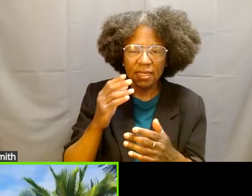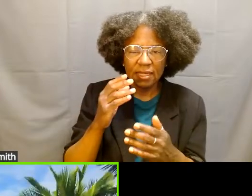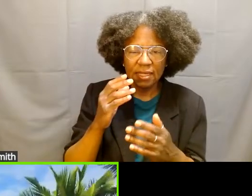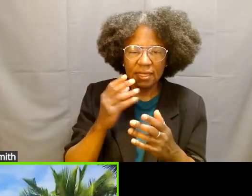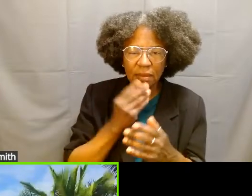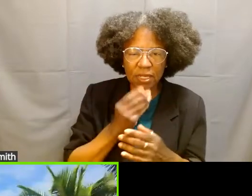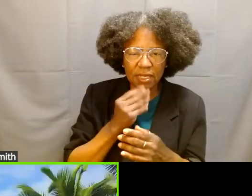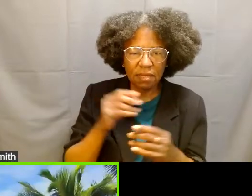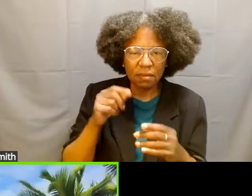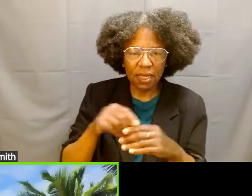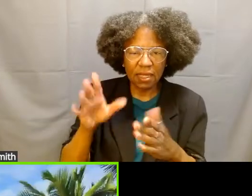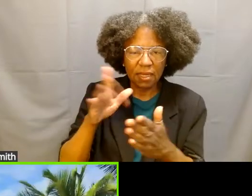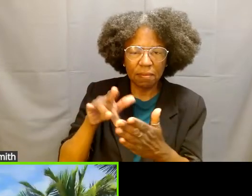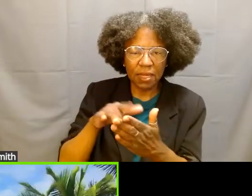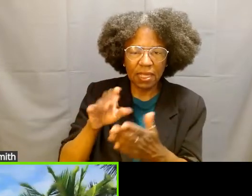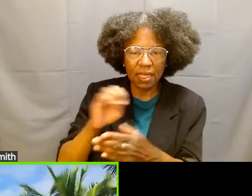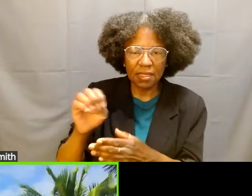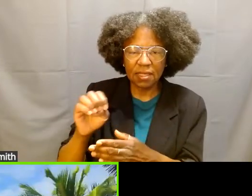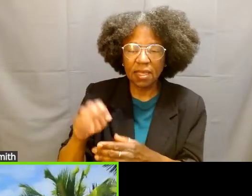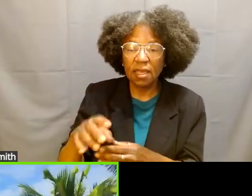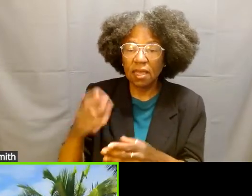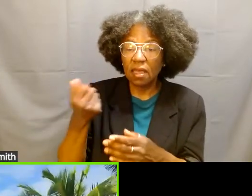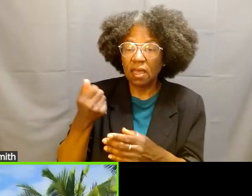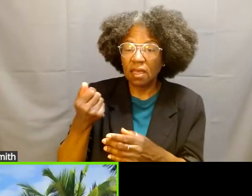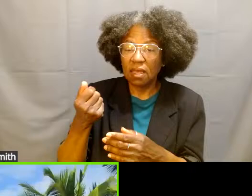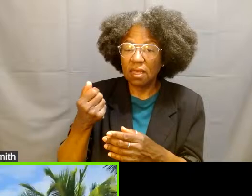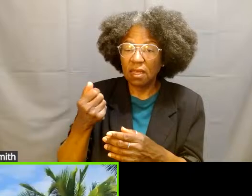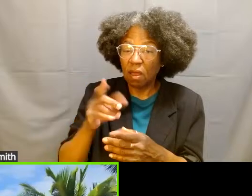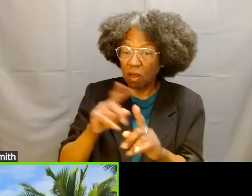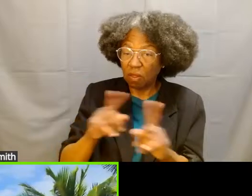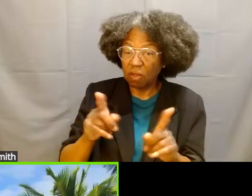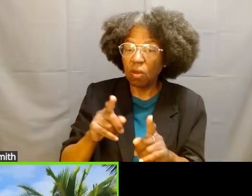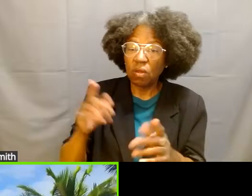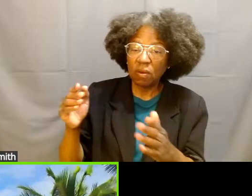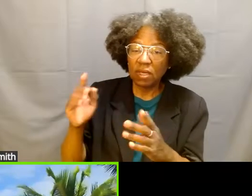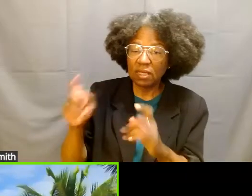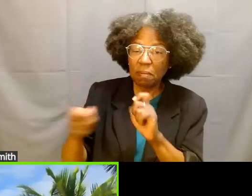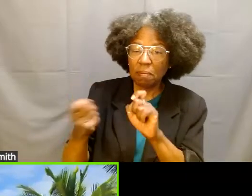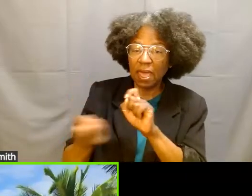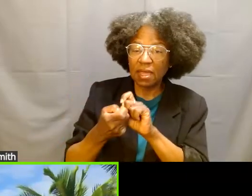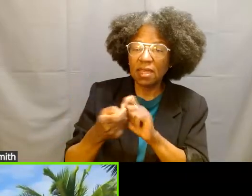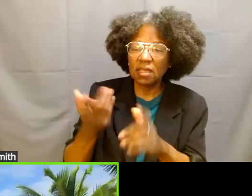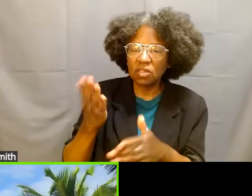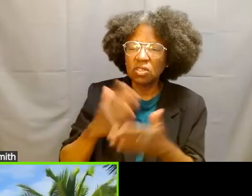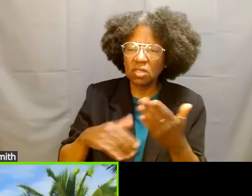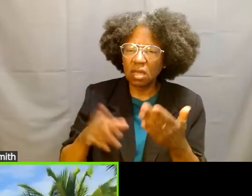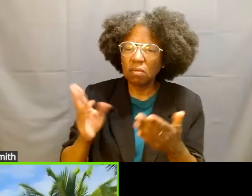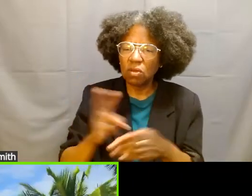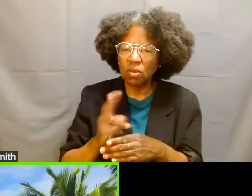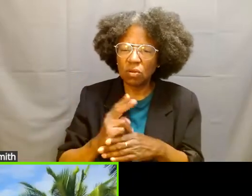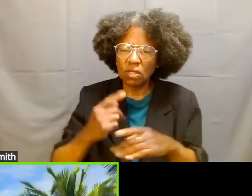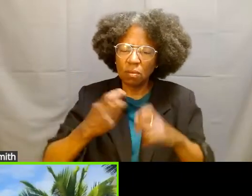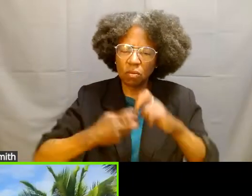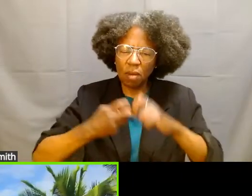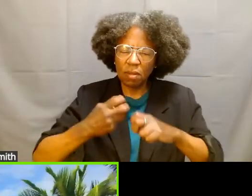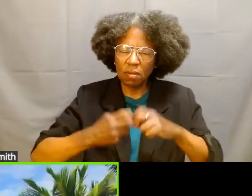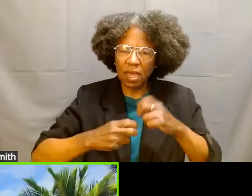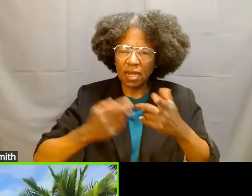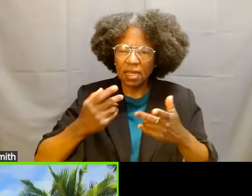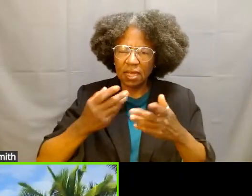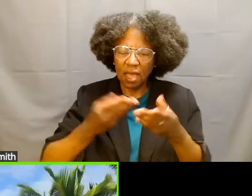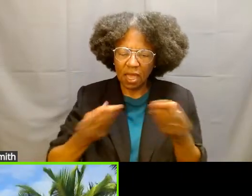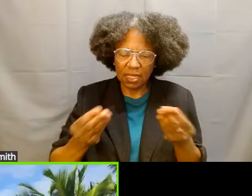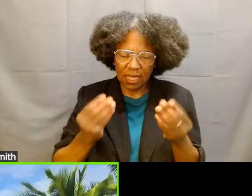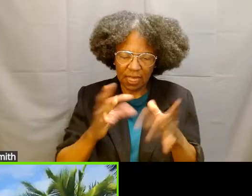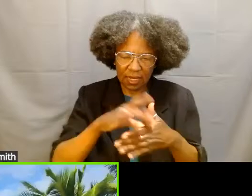backlash, some school districts continue to use the original problematic content. University